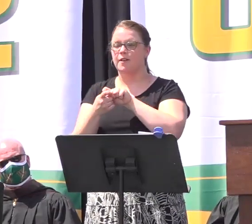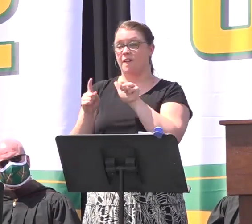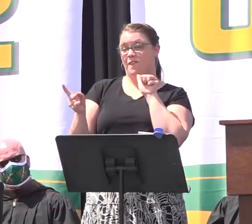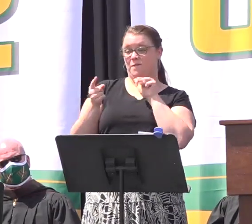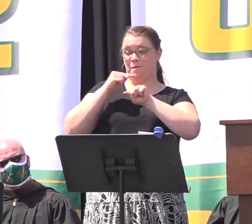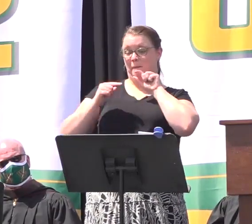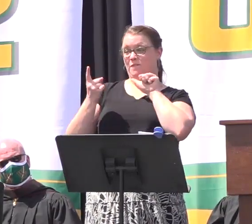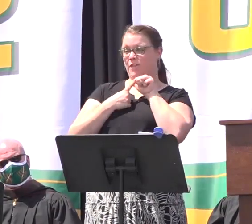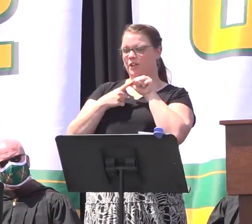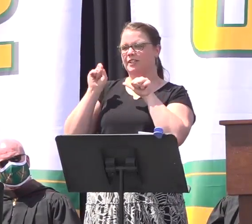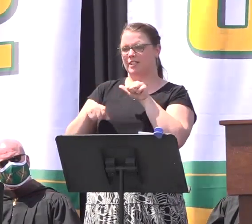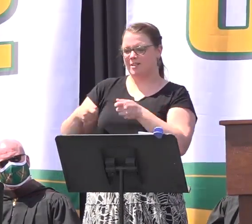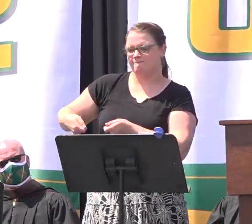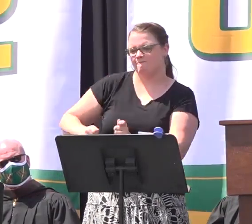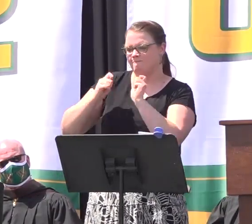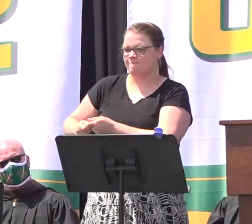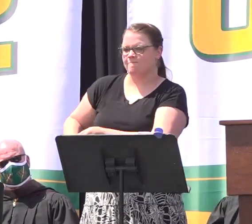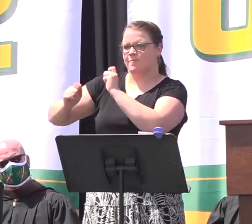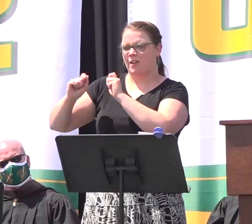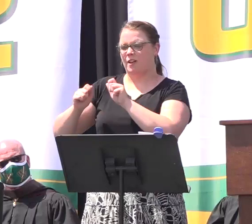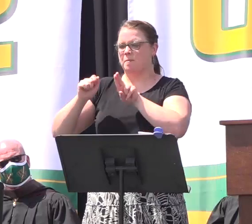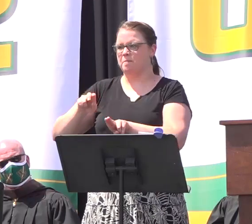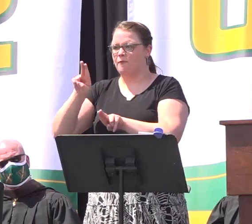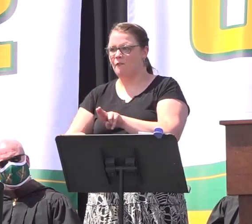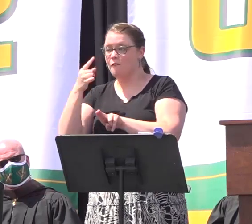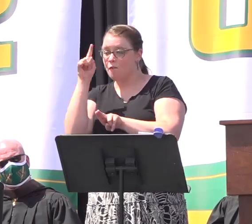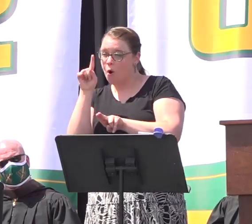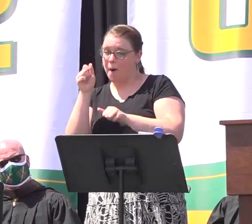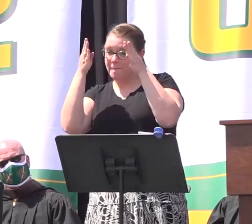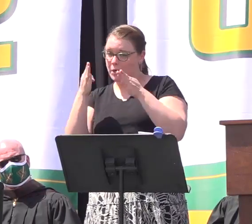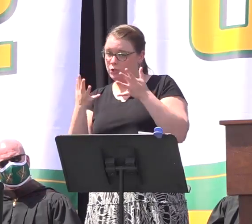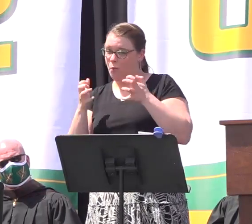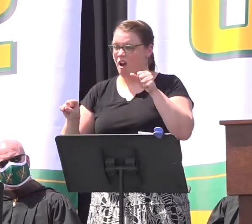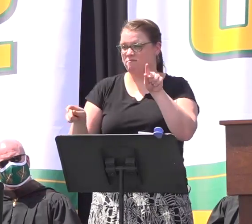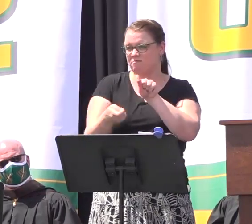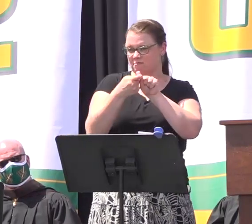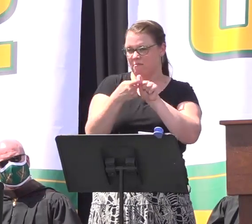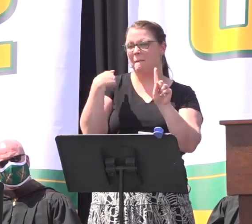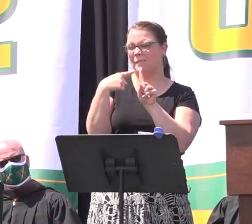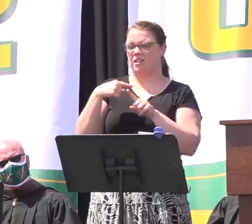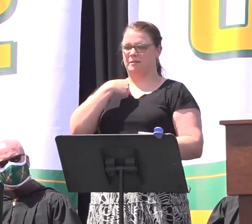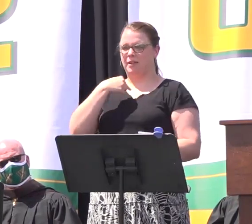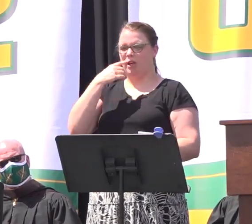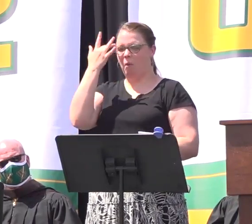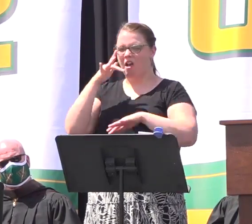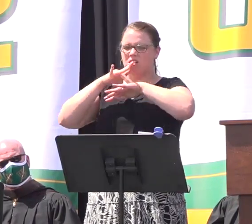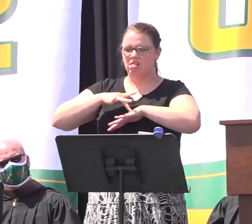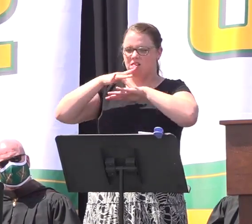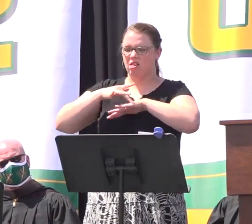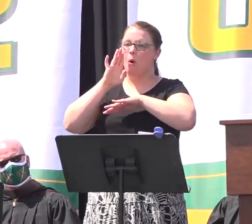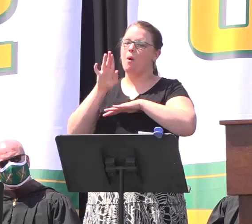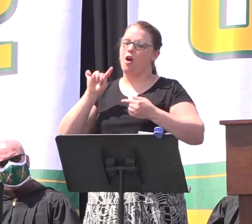Are you scared of failure? Are you scared of stepping out to try something new? Thomas Edison, the man who invented the electric light, among other